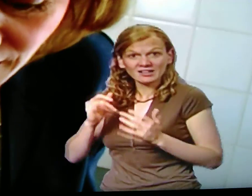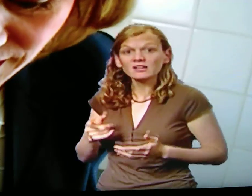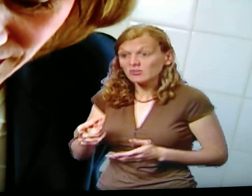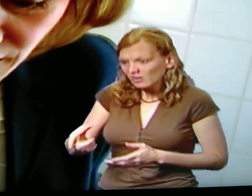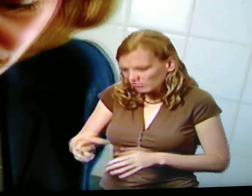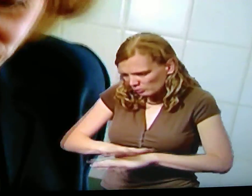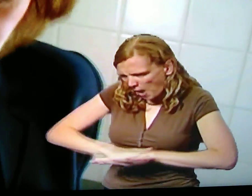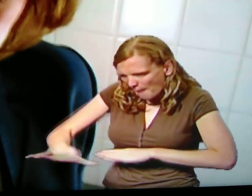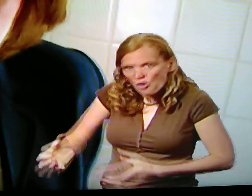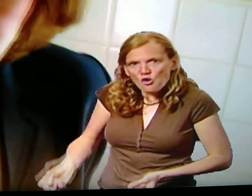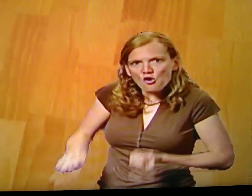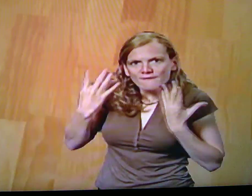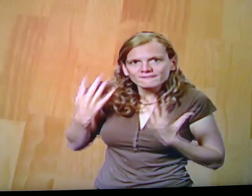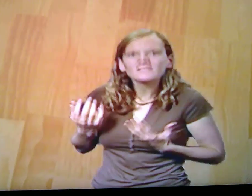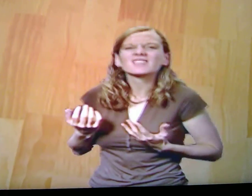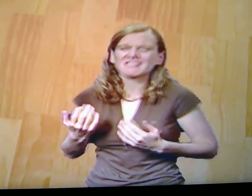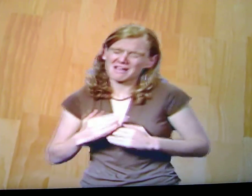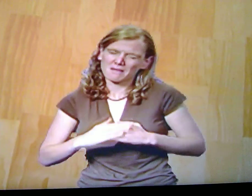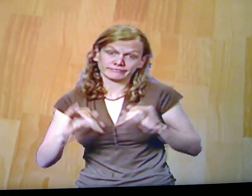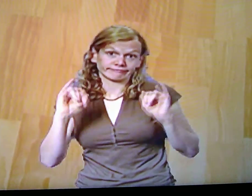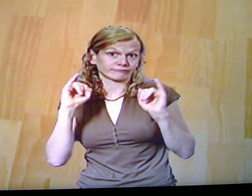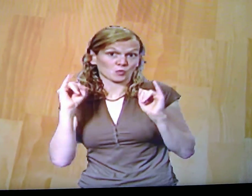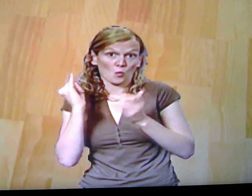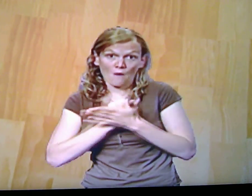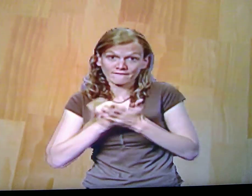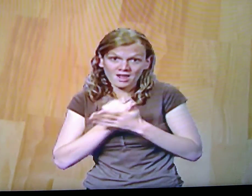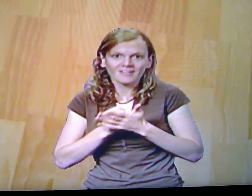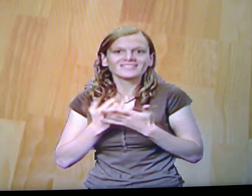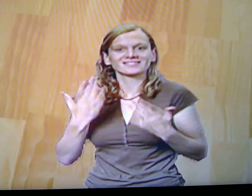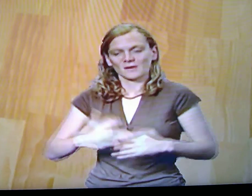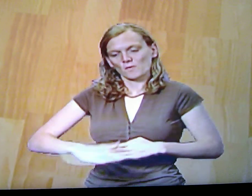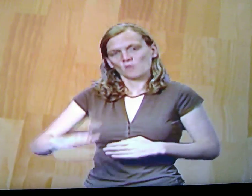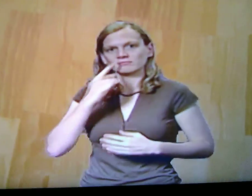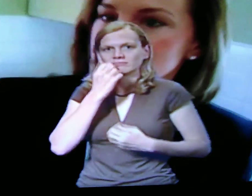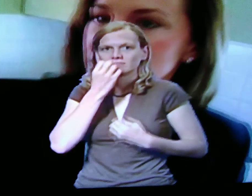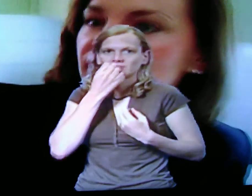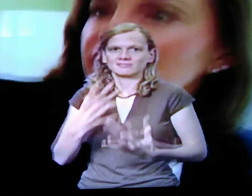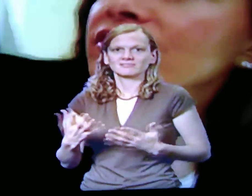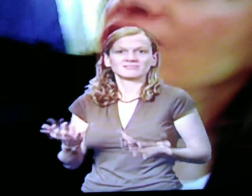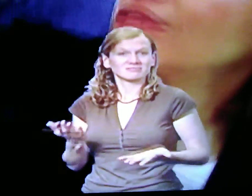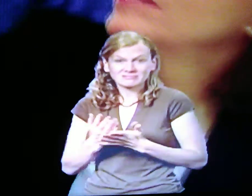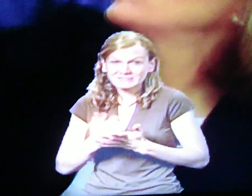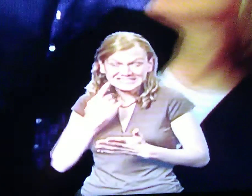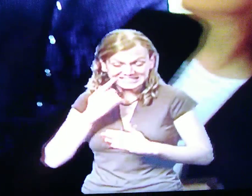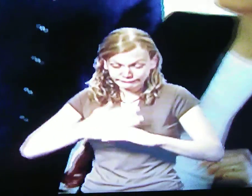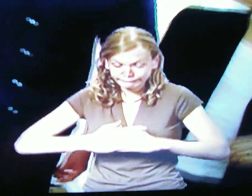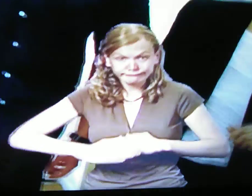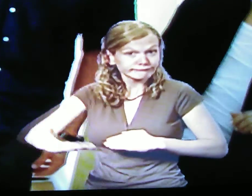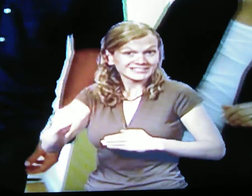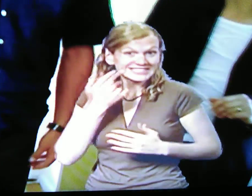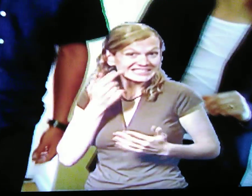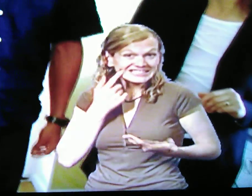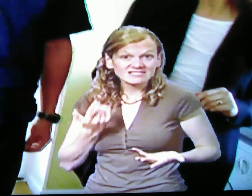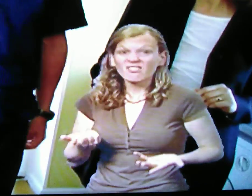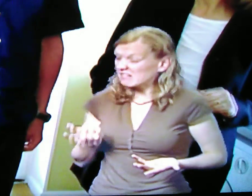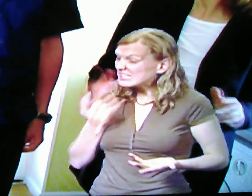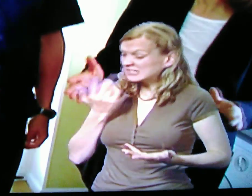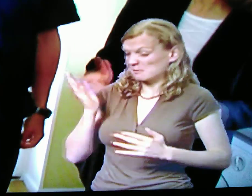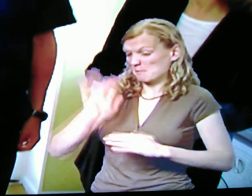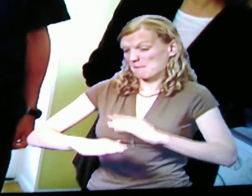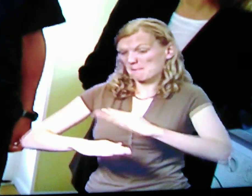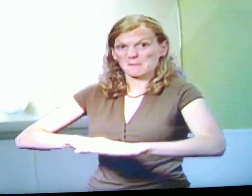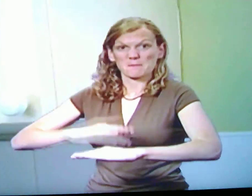It's just fantastic. It goes down so easily. It's great. Oh, what do you think of this color? That's very nice. Absolutely good.